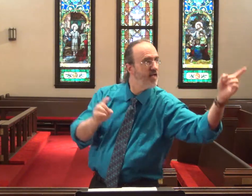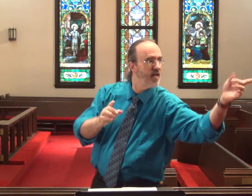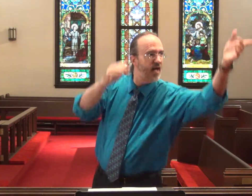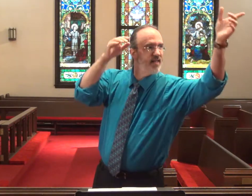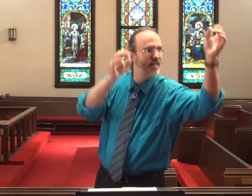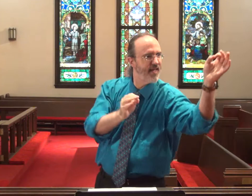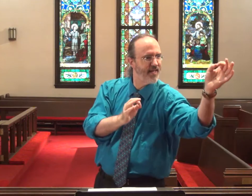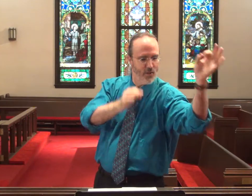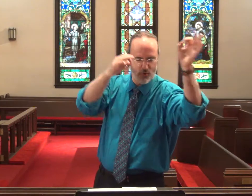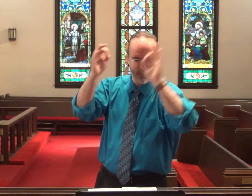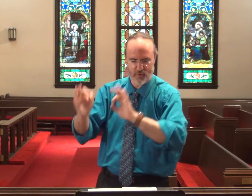blessed.